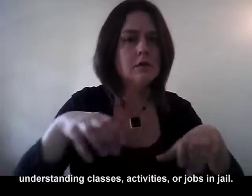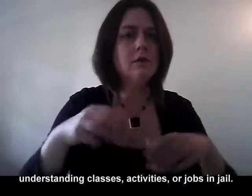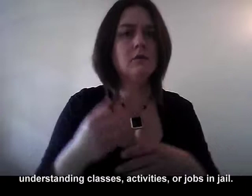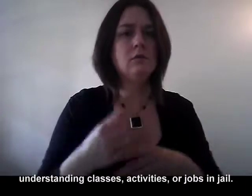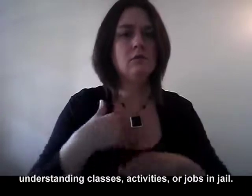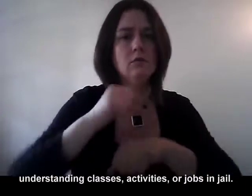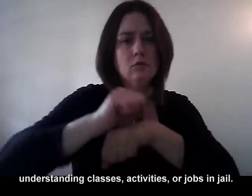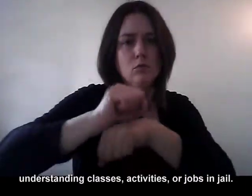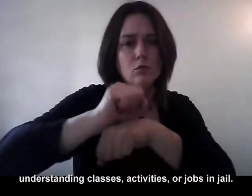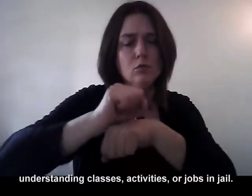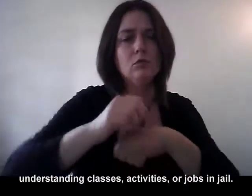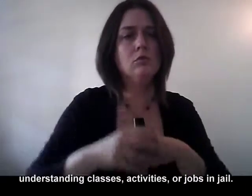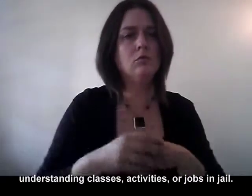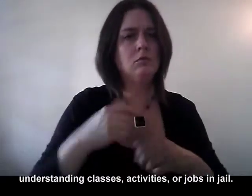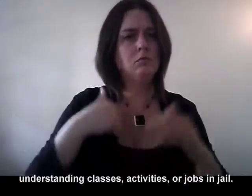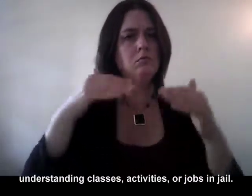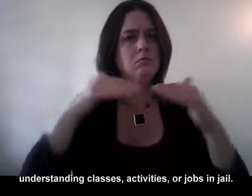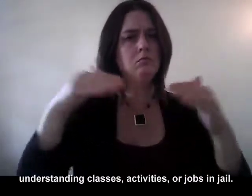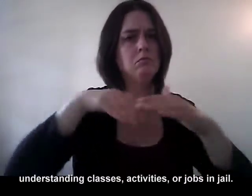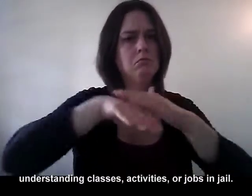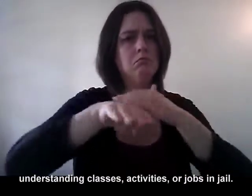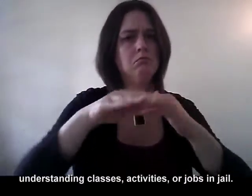understanding classes, activities, or jobs in jail.